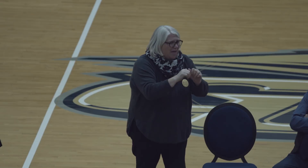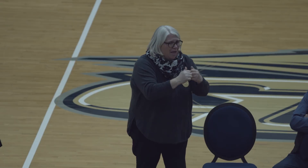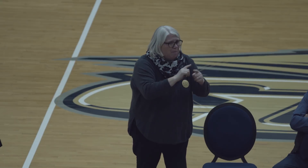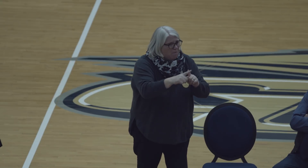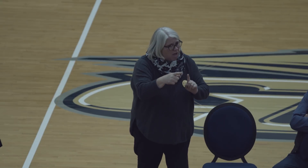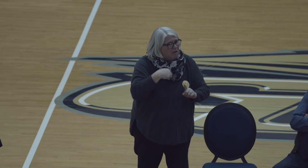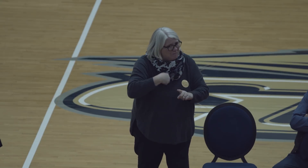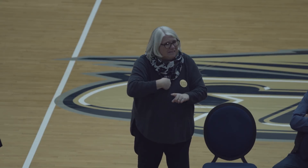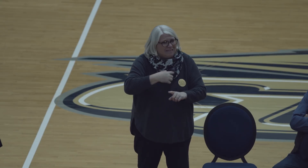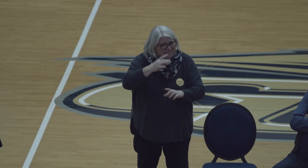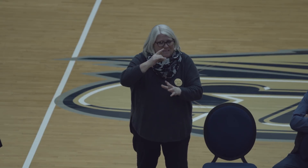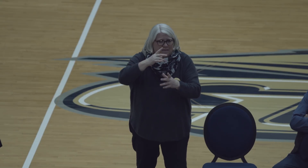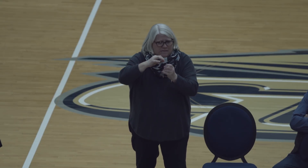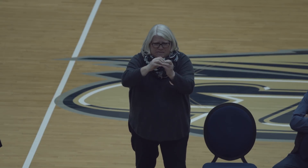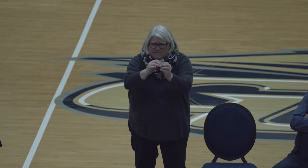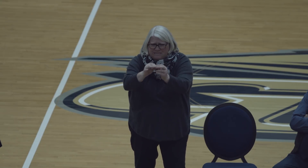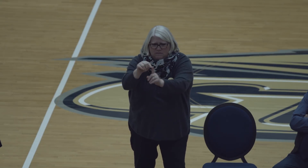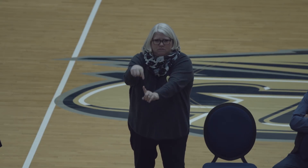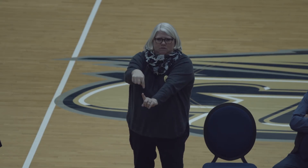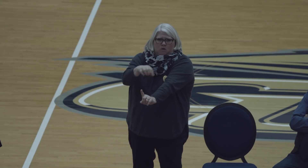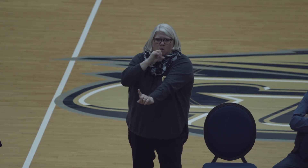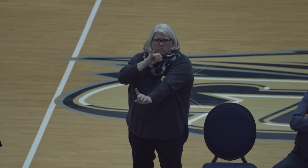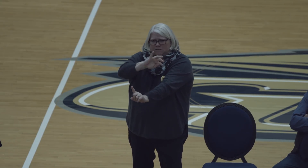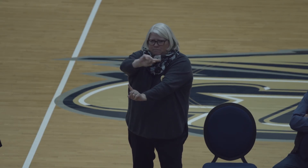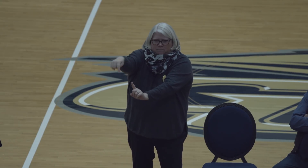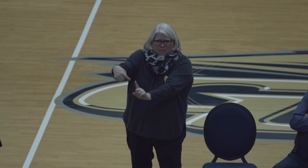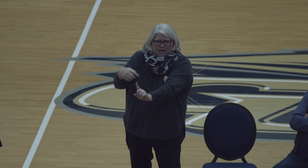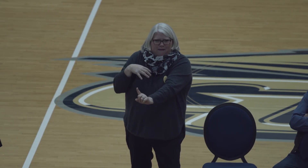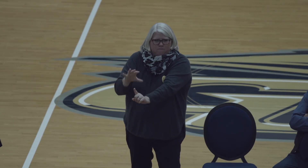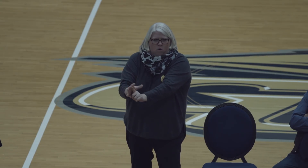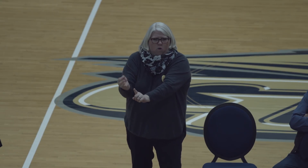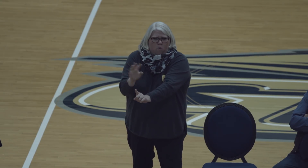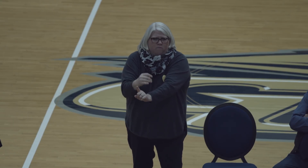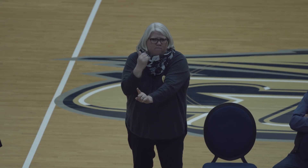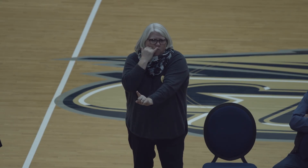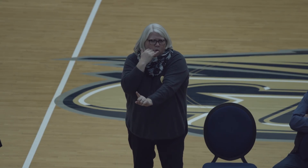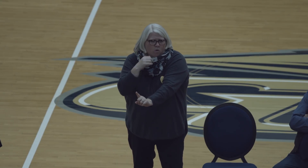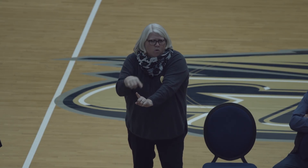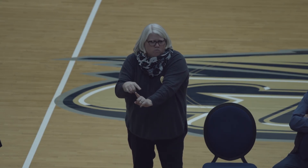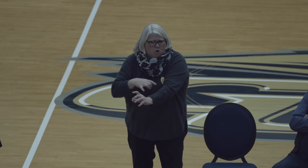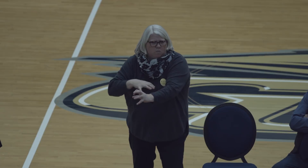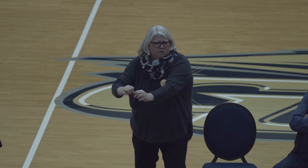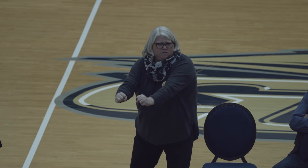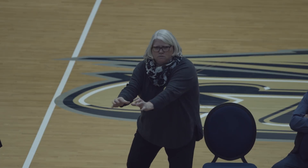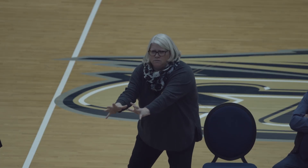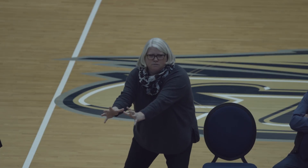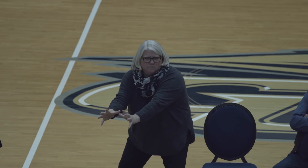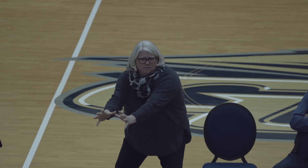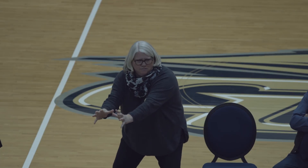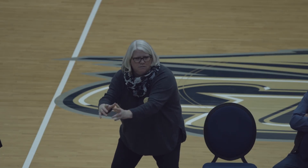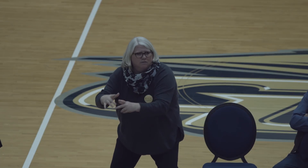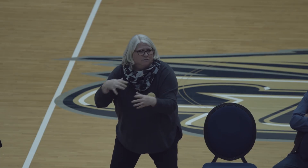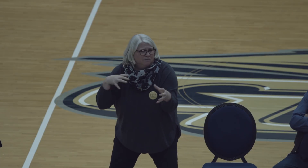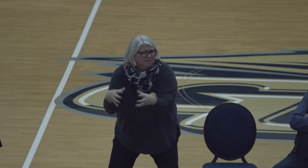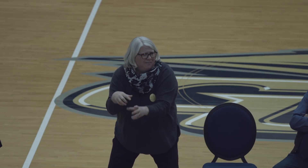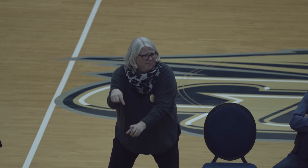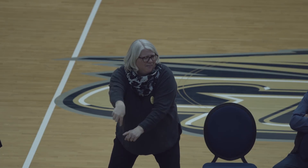I don't remember how that originally happened, but we finagled another phone at the back of Old Gym that